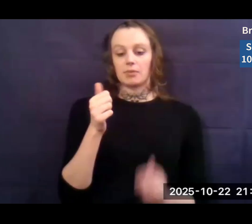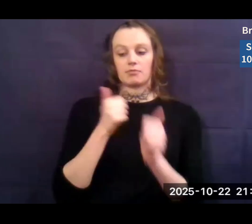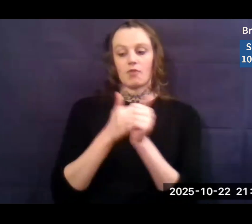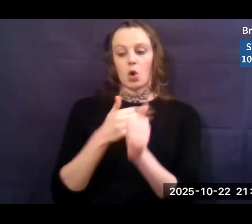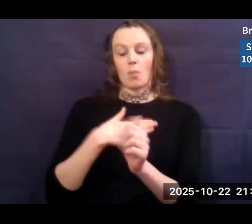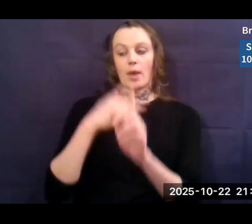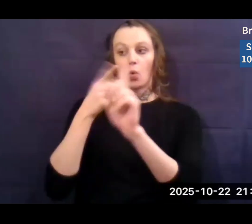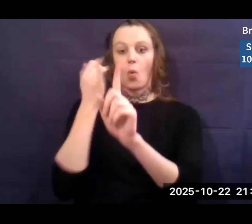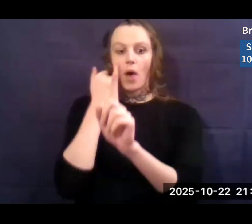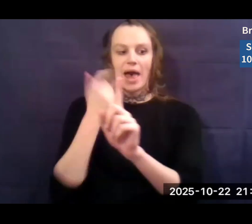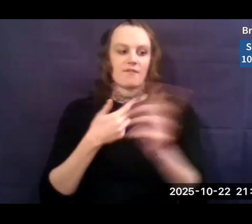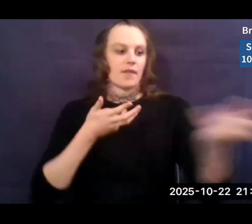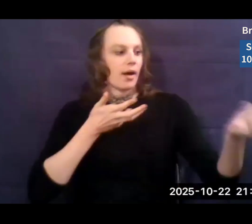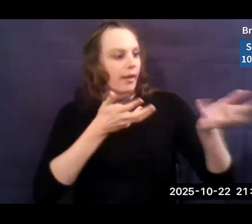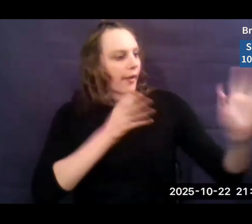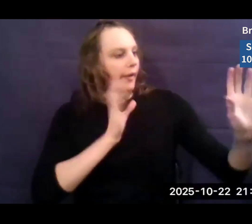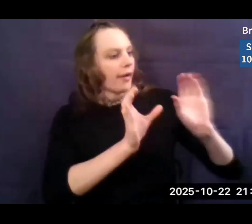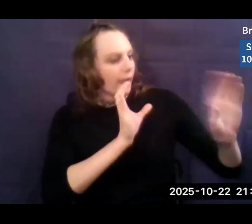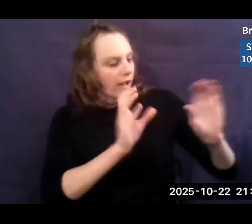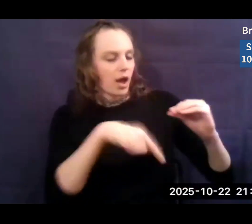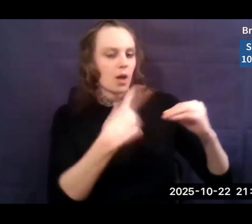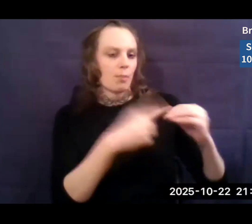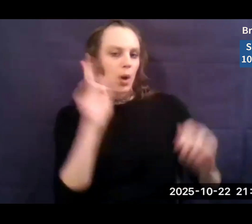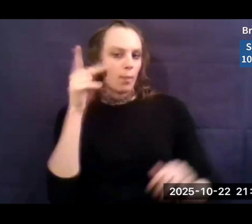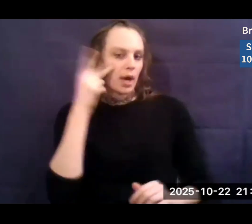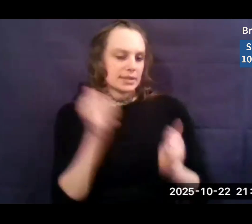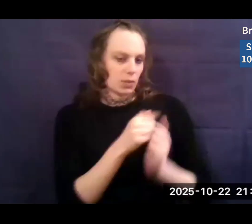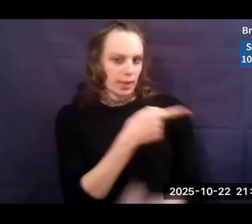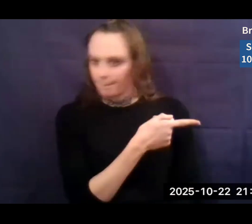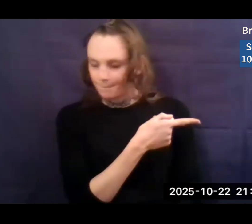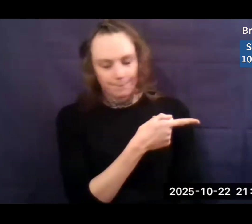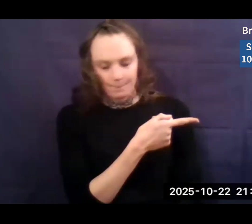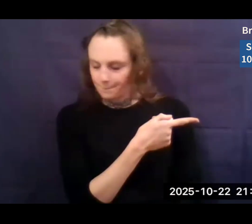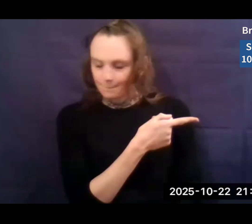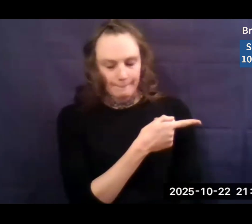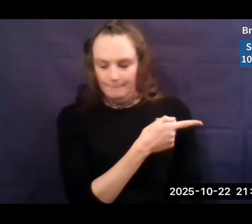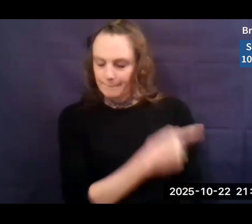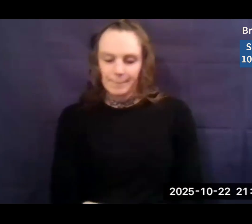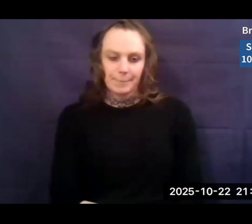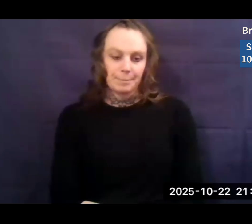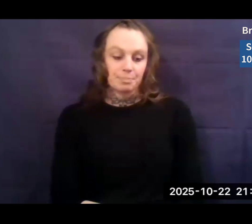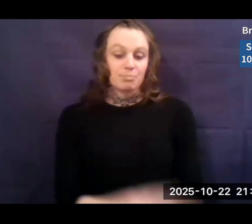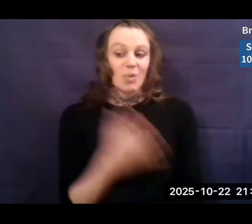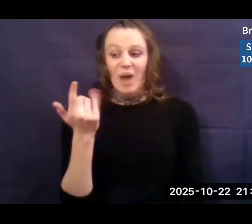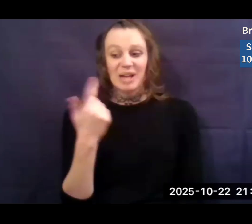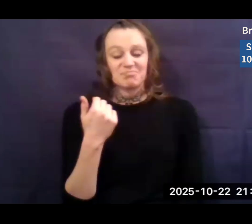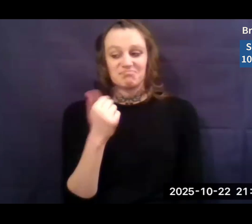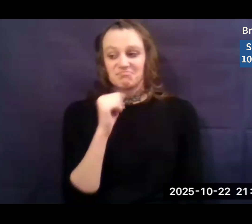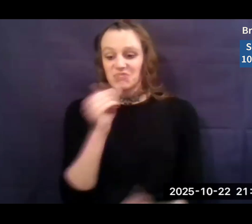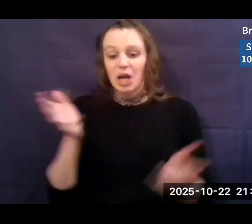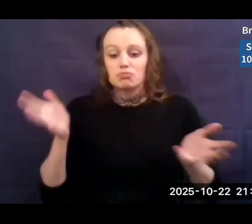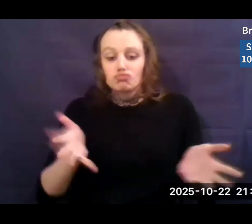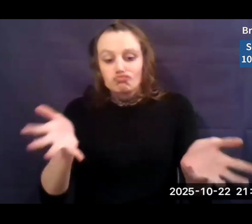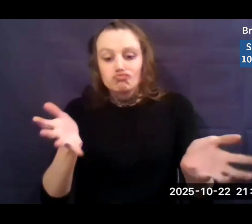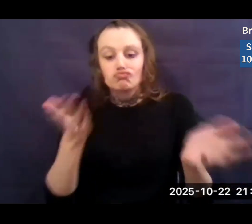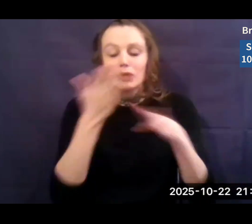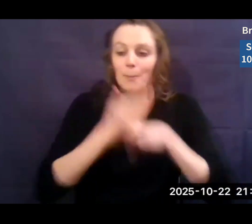engage in that conversation with him, because that is not going to promote peace and